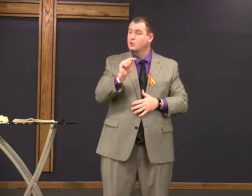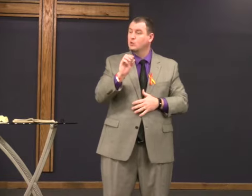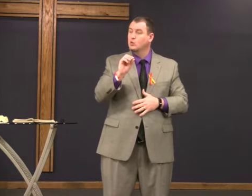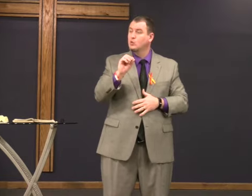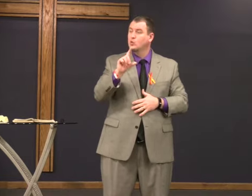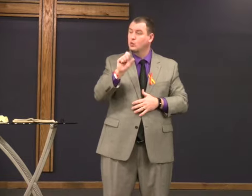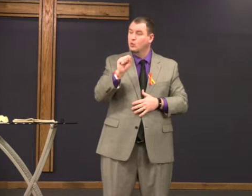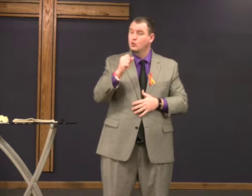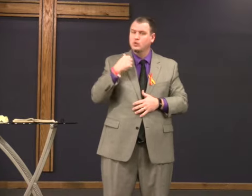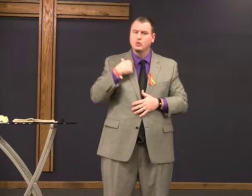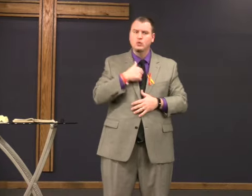He persisted.